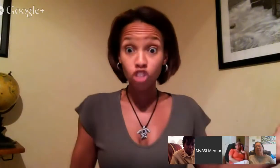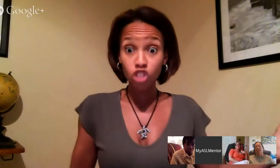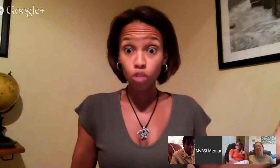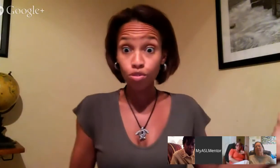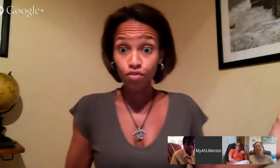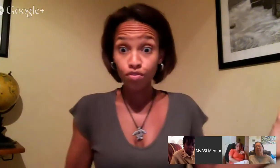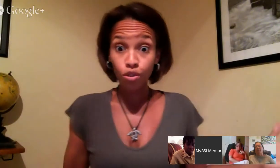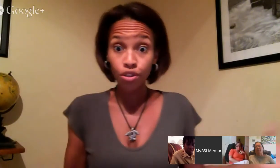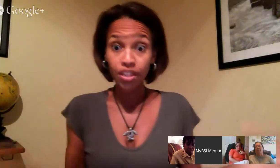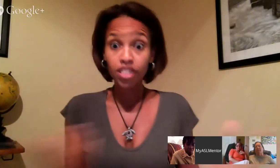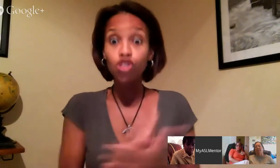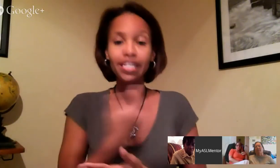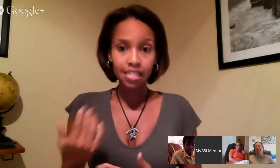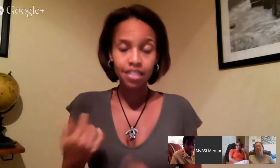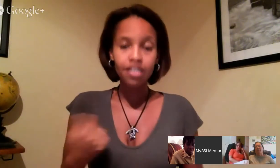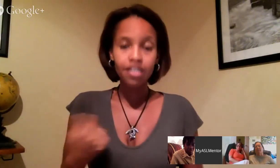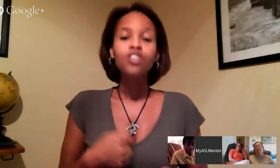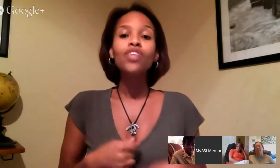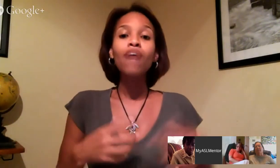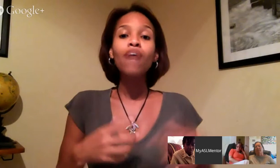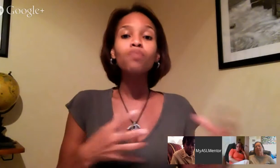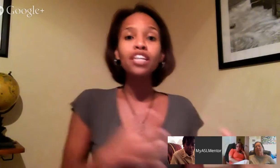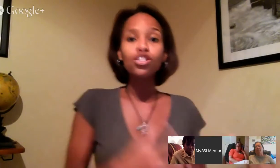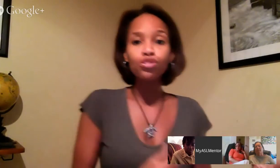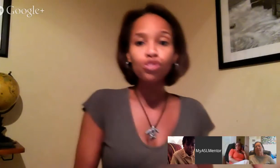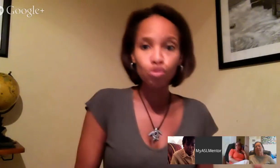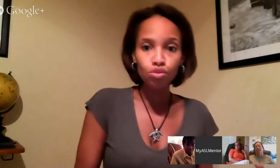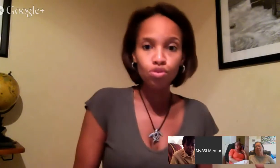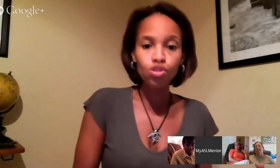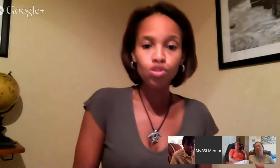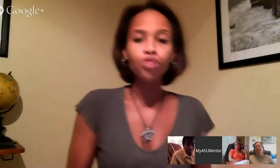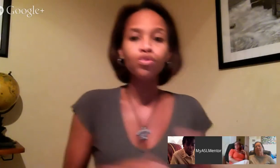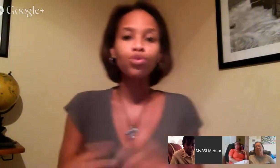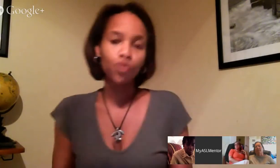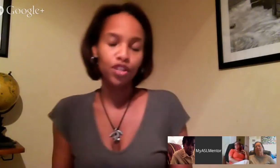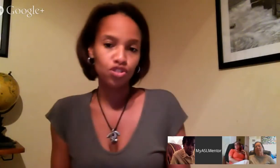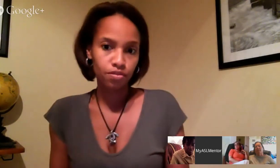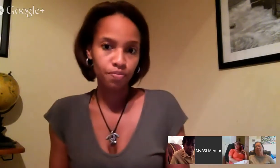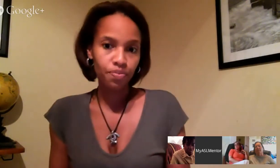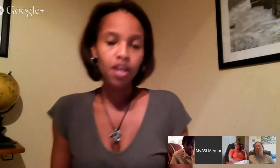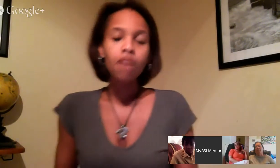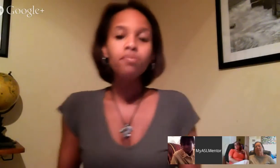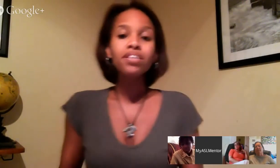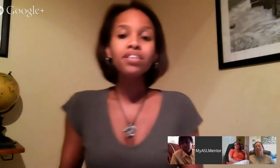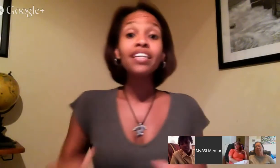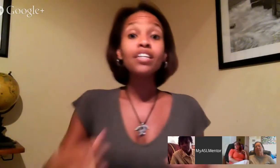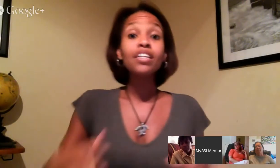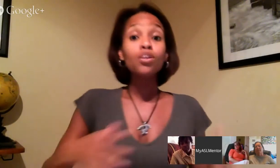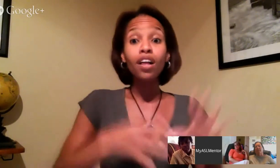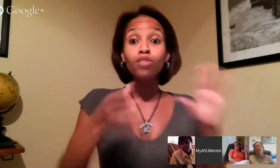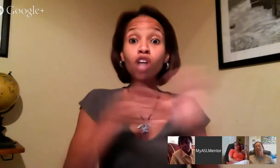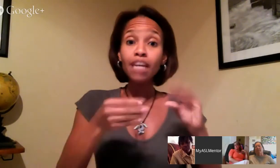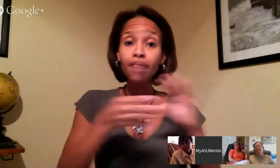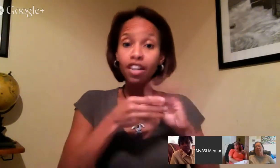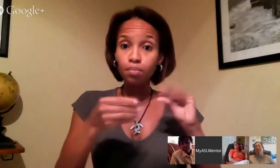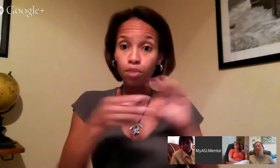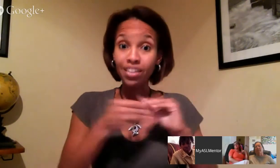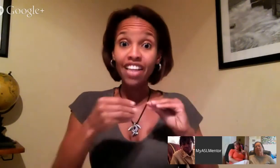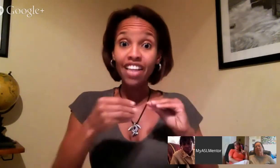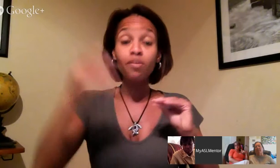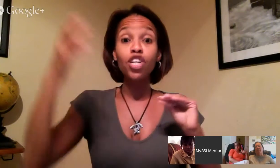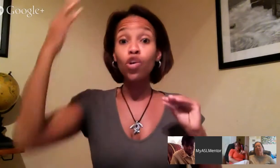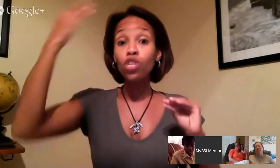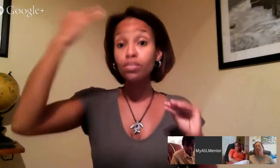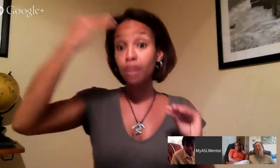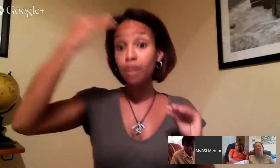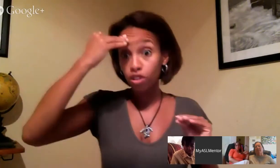about Interpreters in Florida. It's a new idea. So that would be introduced with a rhetorical question. But then while I'm talking about the book, now that